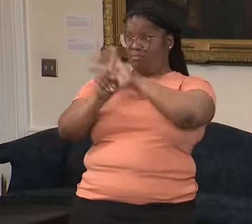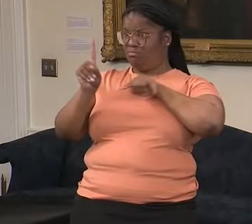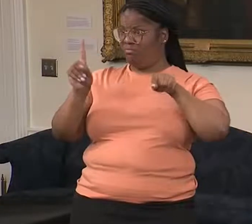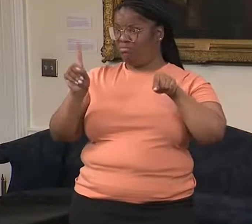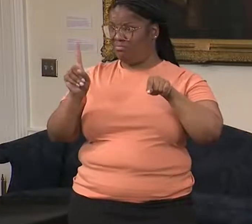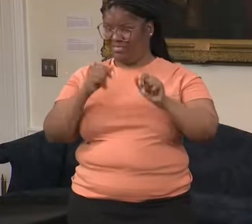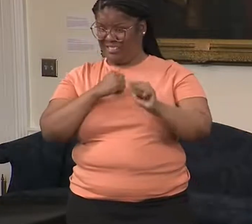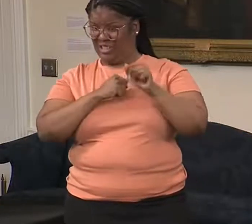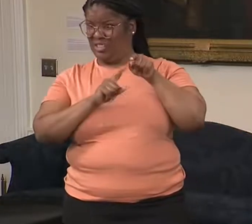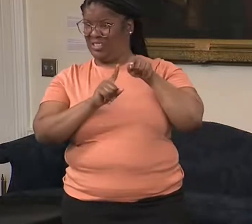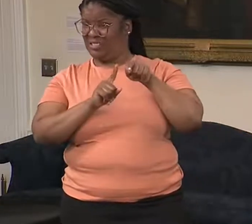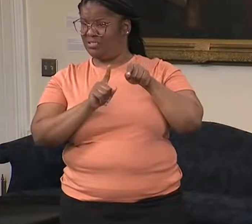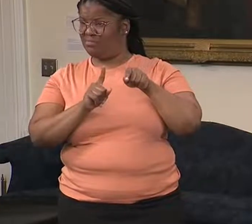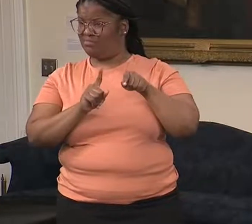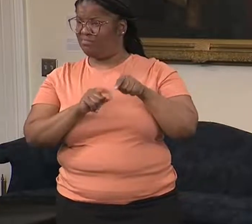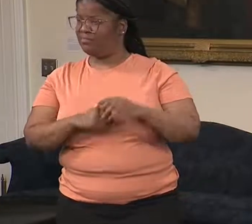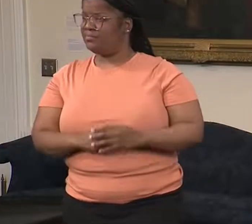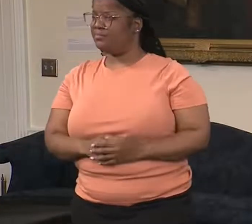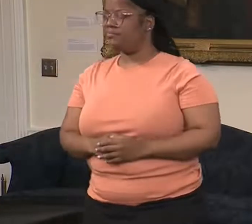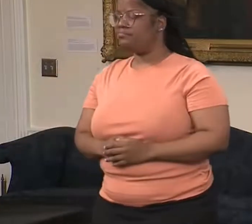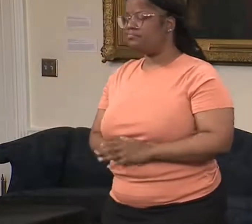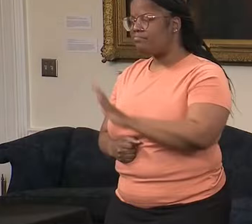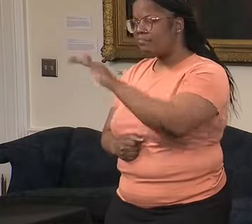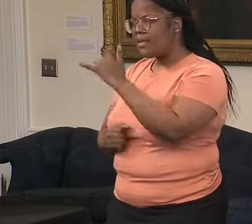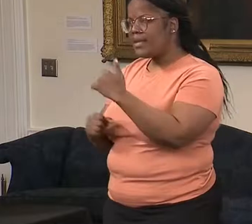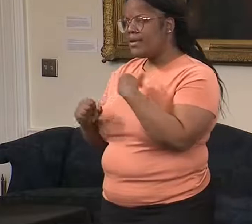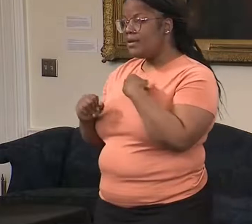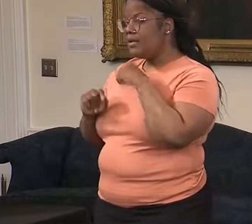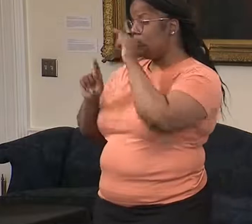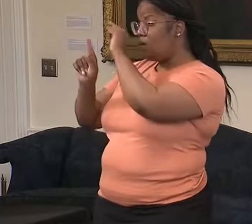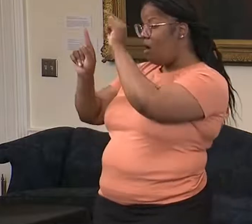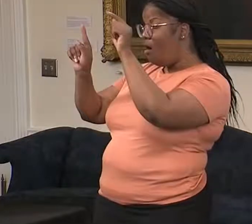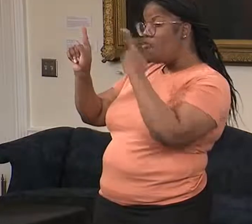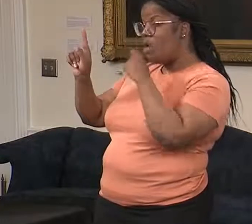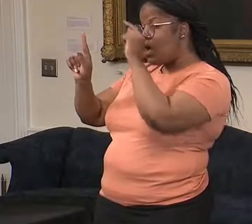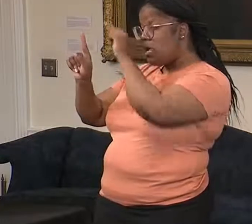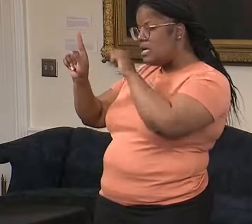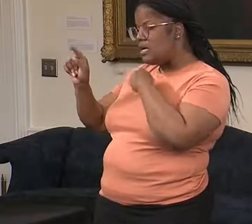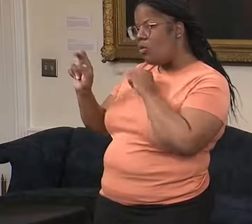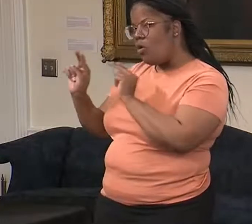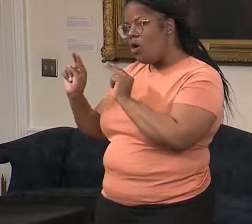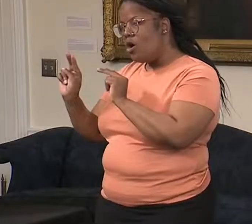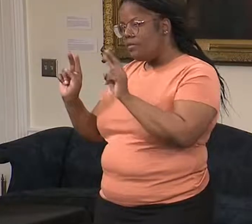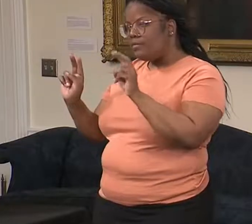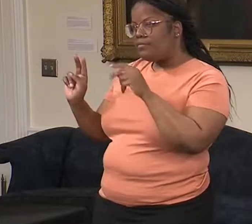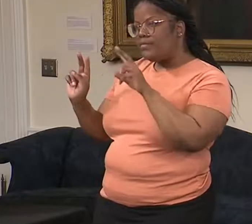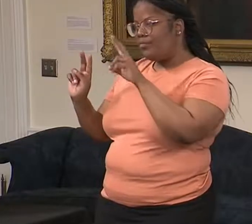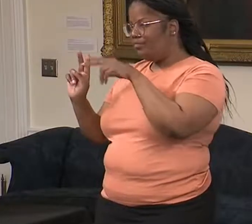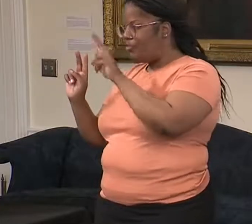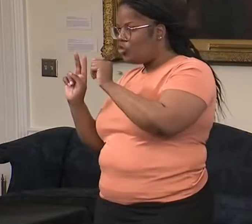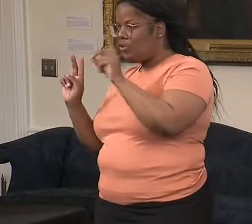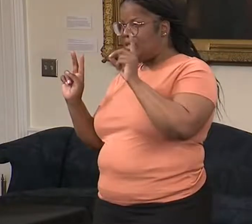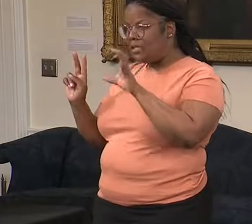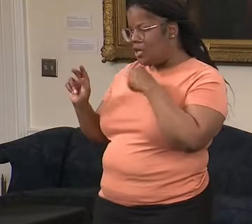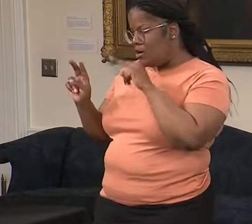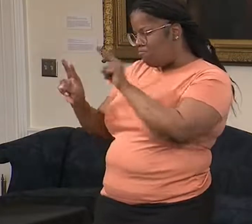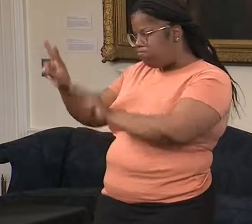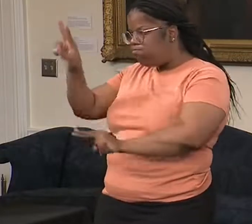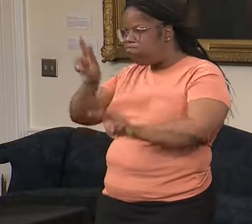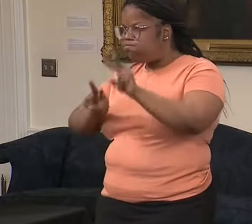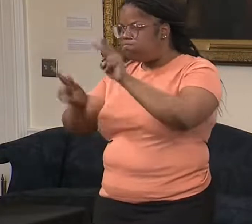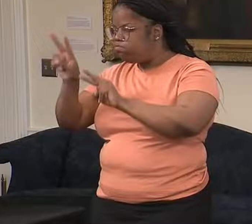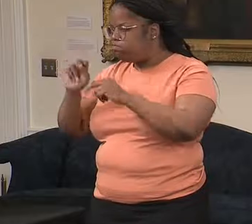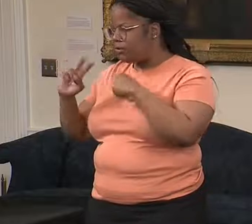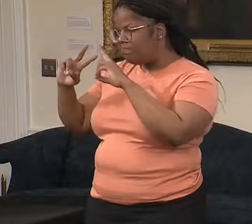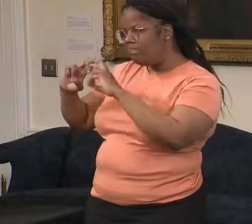talking every single day about what steps we need to take. Dr. Delbridge hit the nail on the head when we said the three most